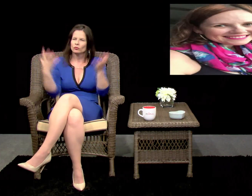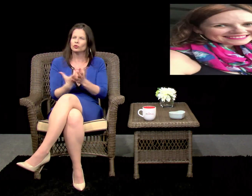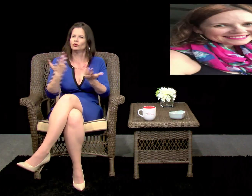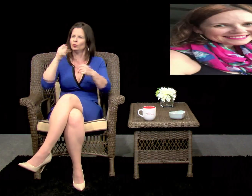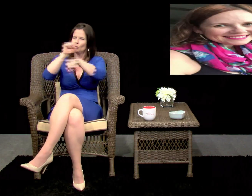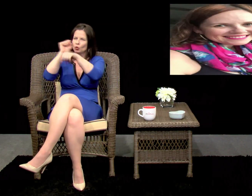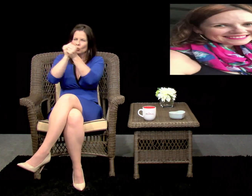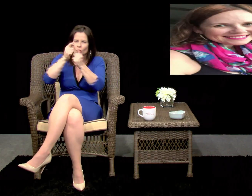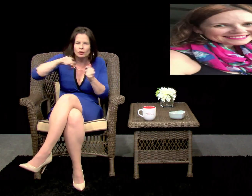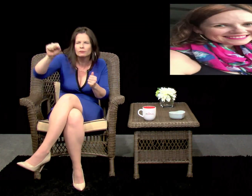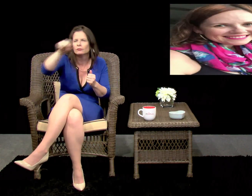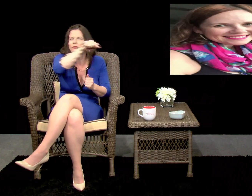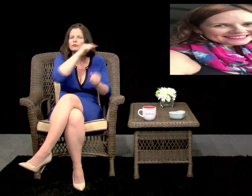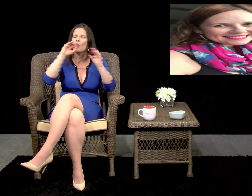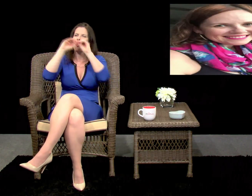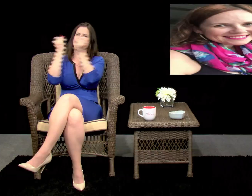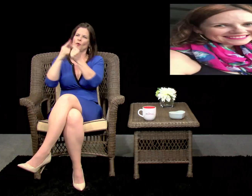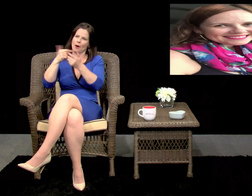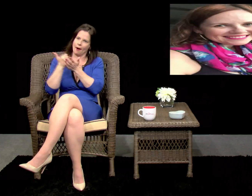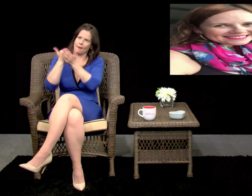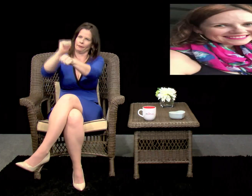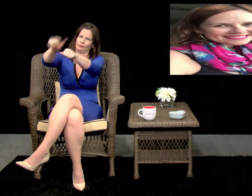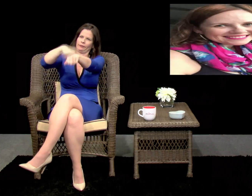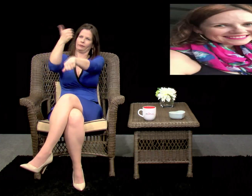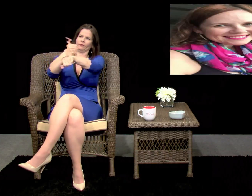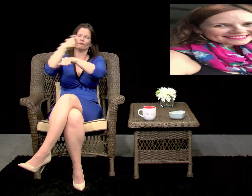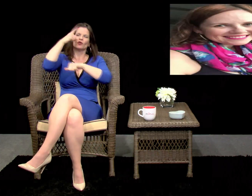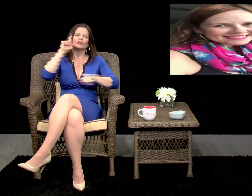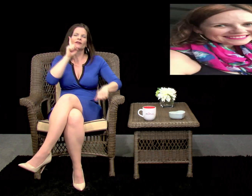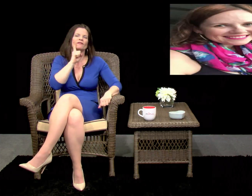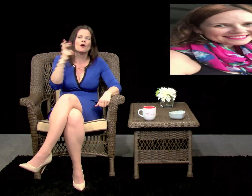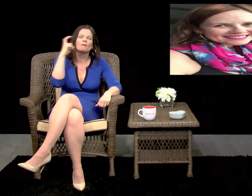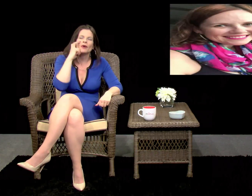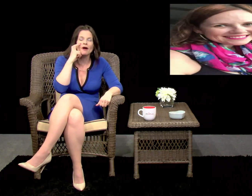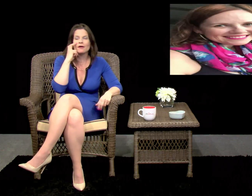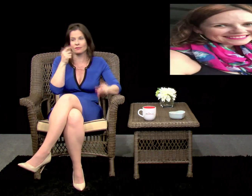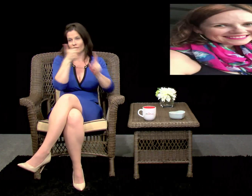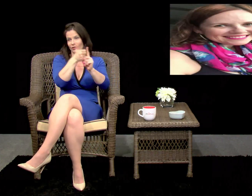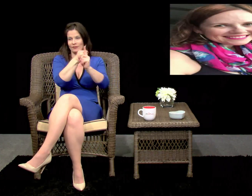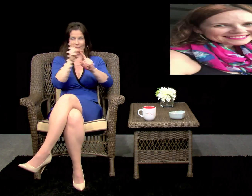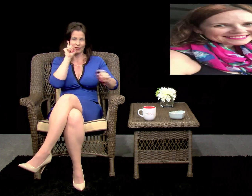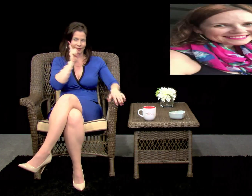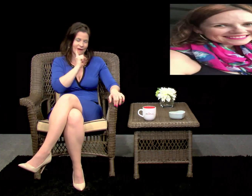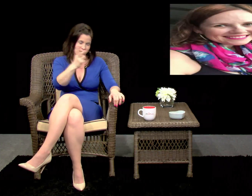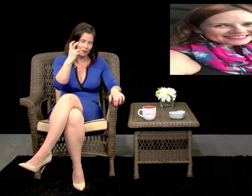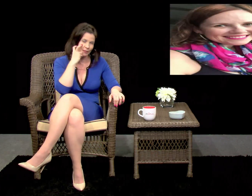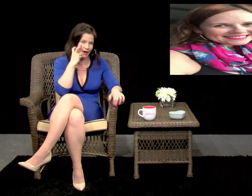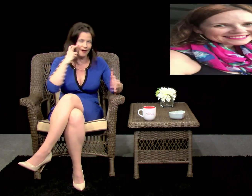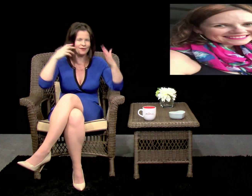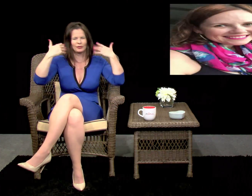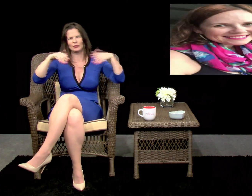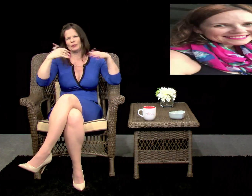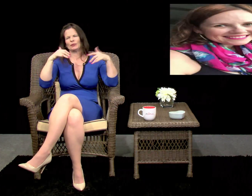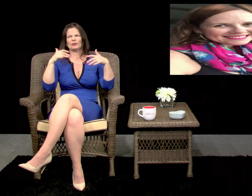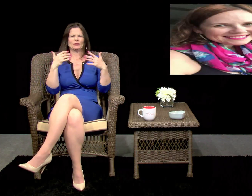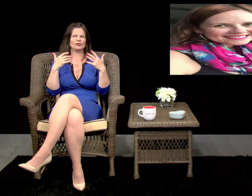She travels the world. She works in all different organizations to help deaf people who are deaf-blind. She is